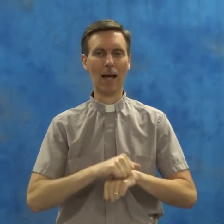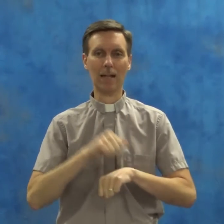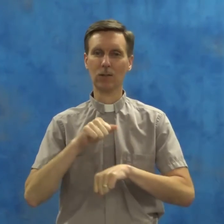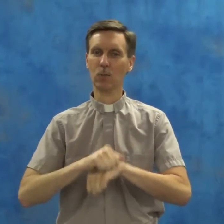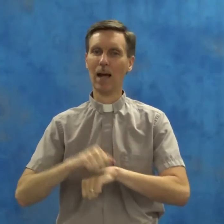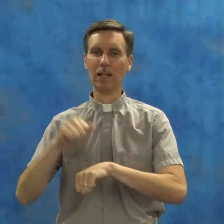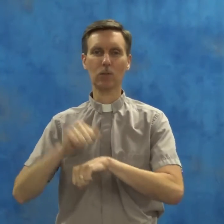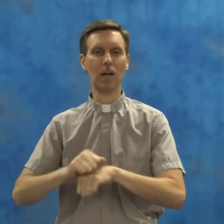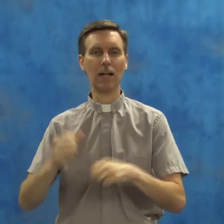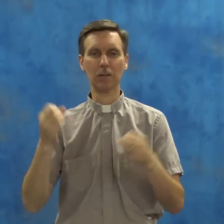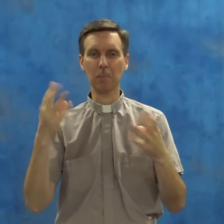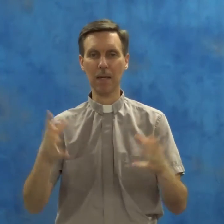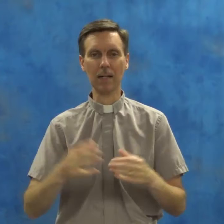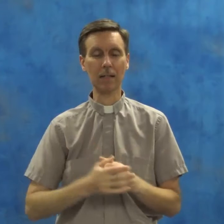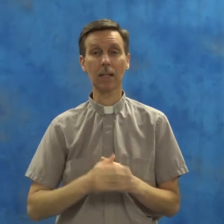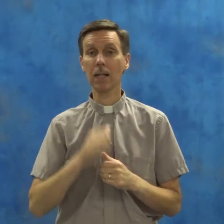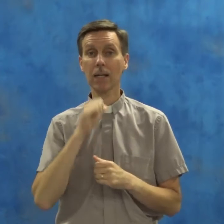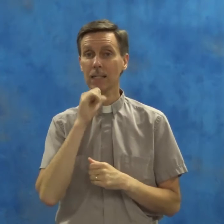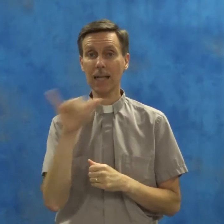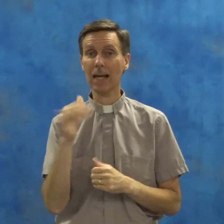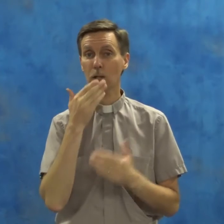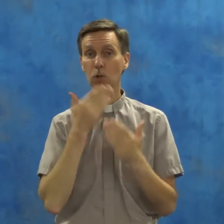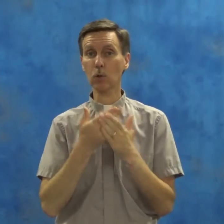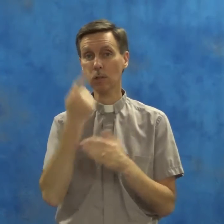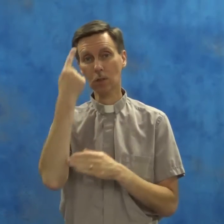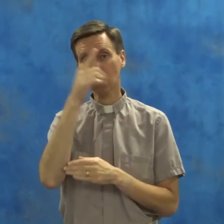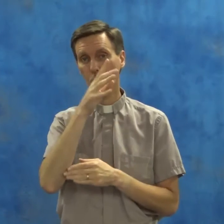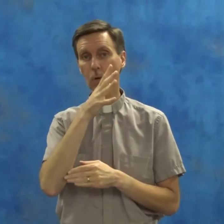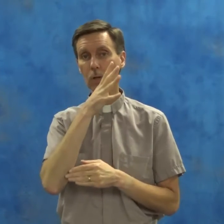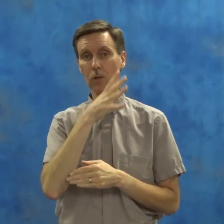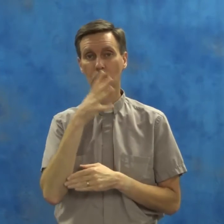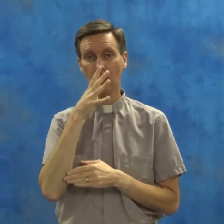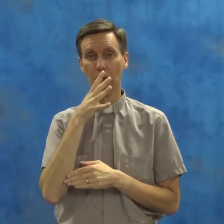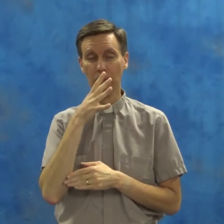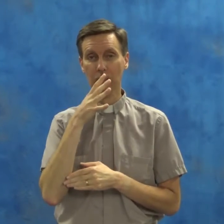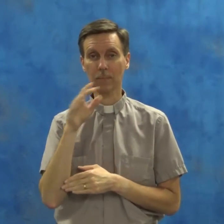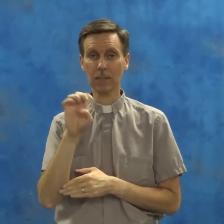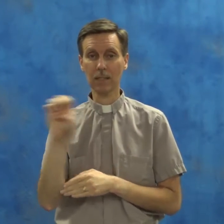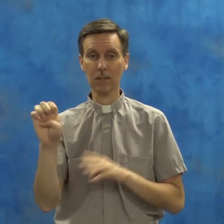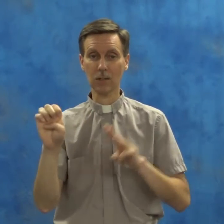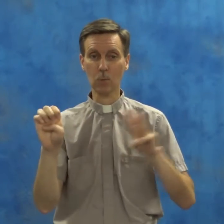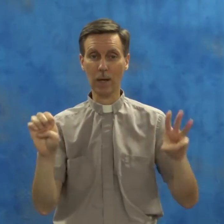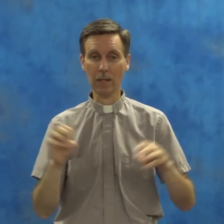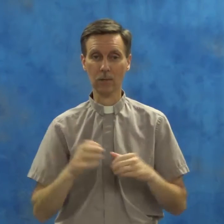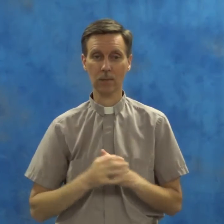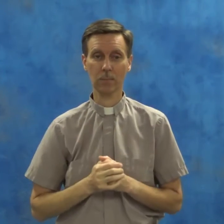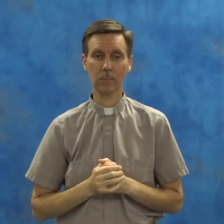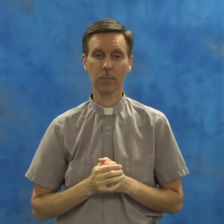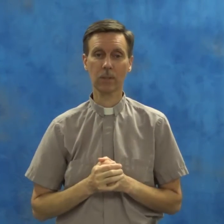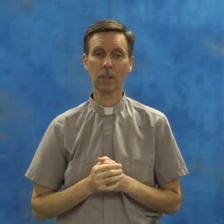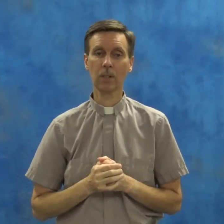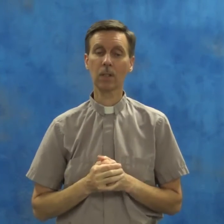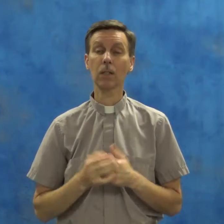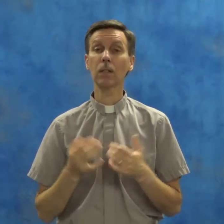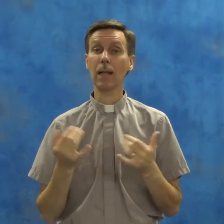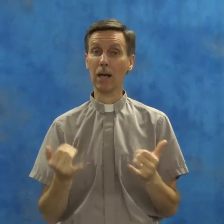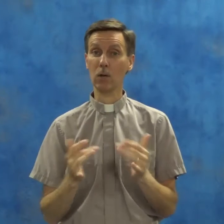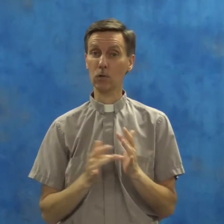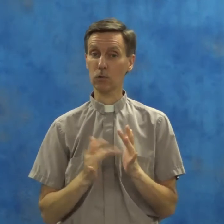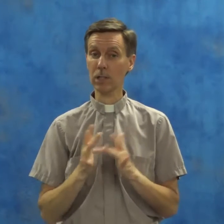rocks, rocks, rocks, many. It's not as good for farming east and west. Now,